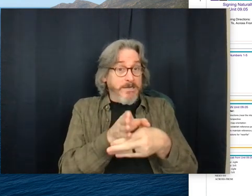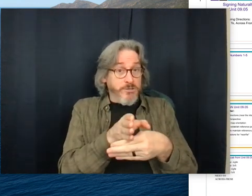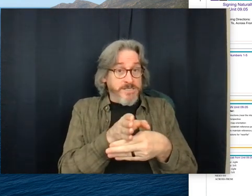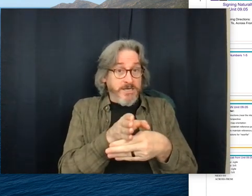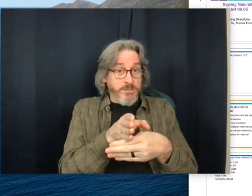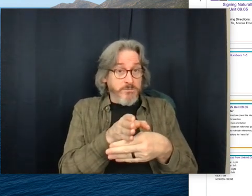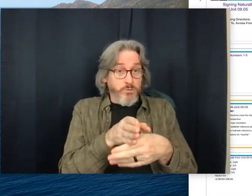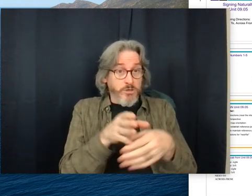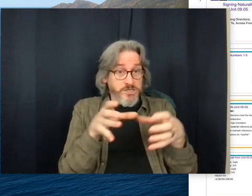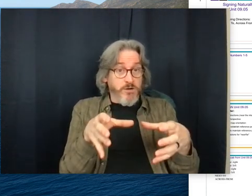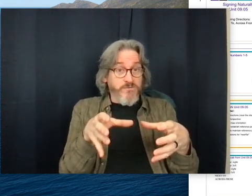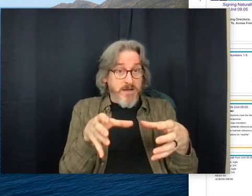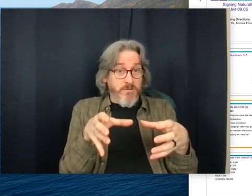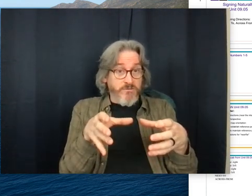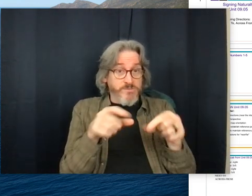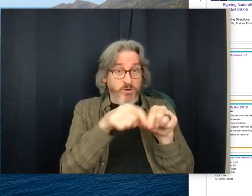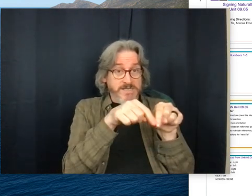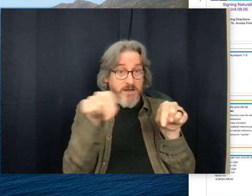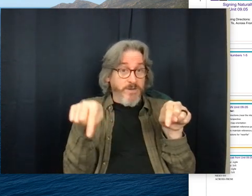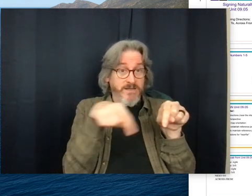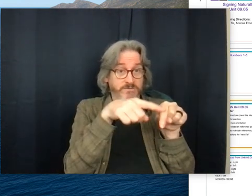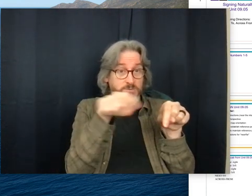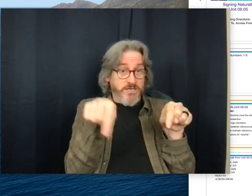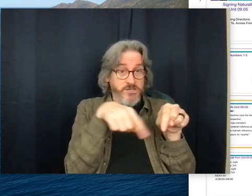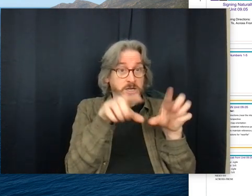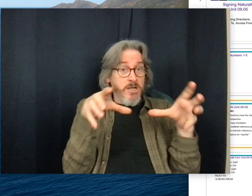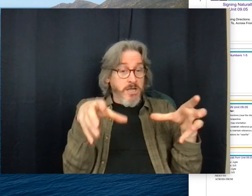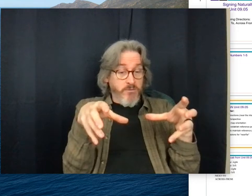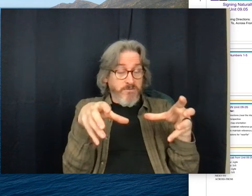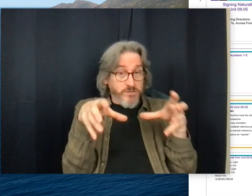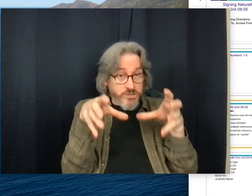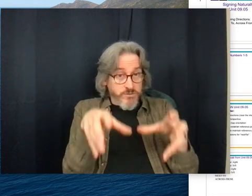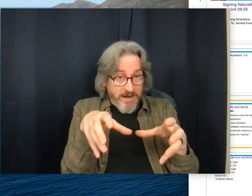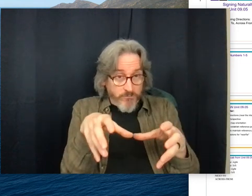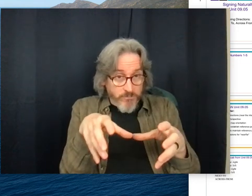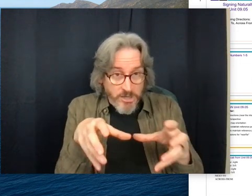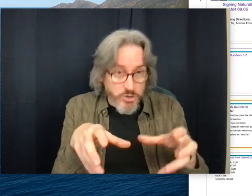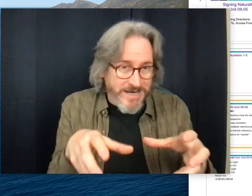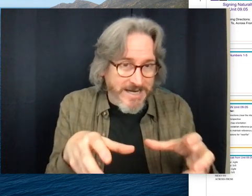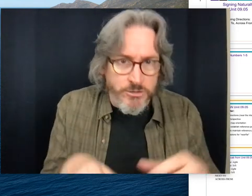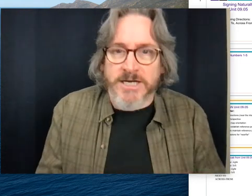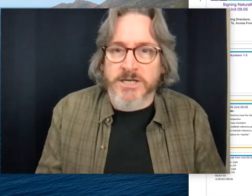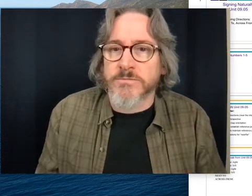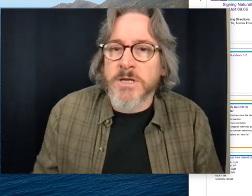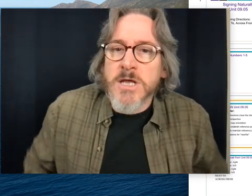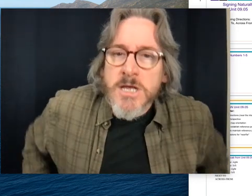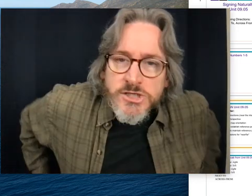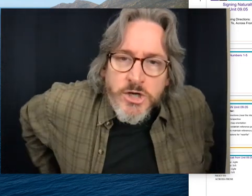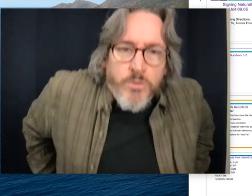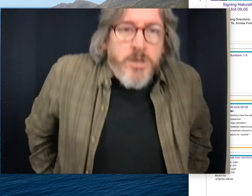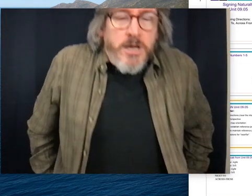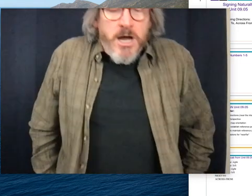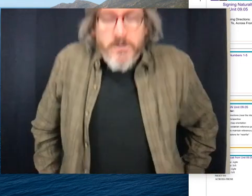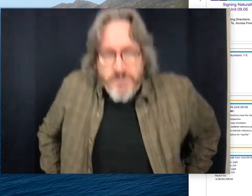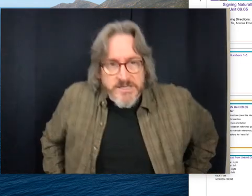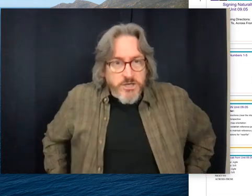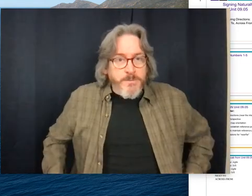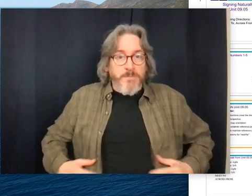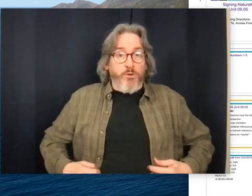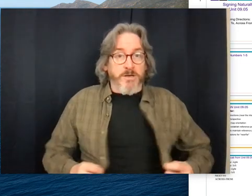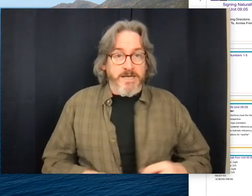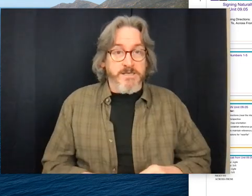an intersection. We're going to start from that reference point, is how do we give directions in reference to that, to an intersection. So the